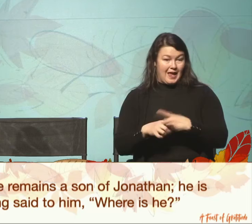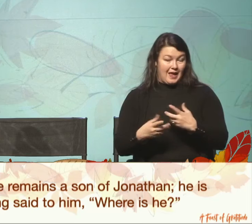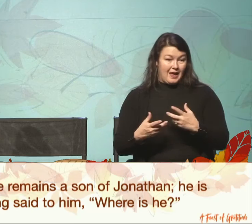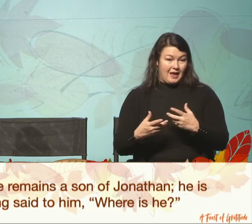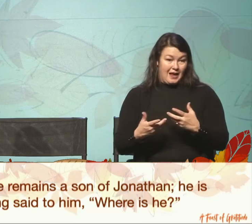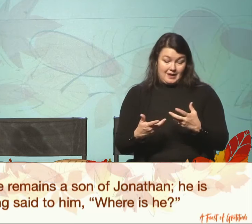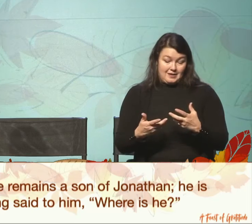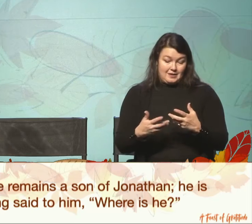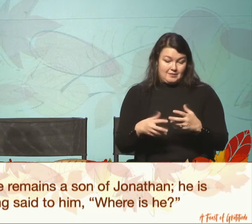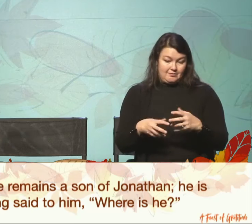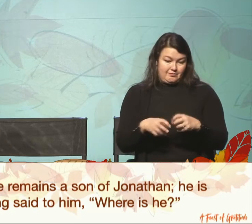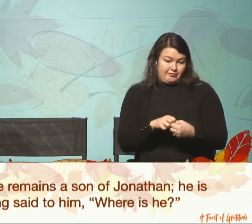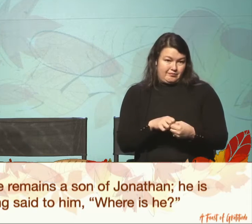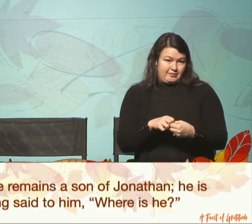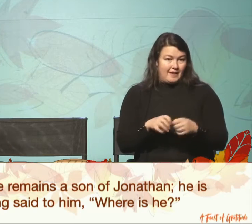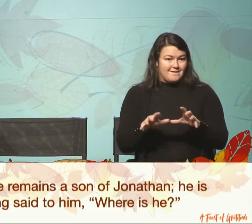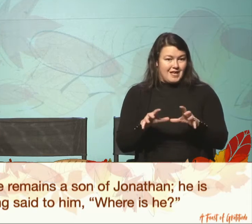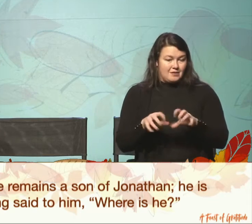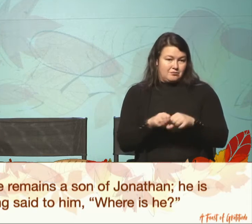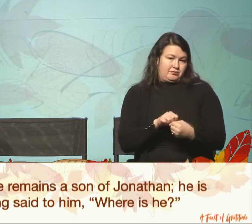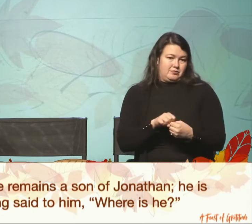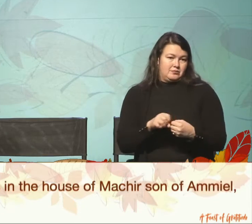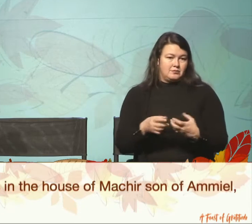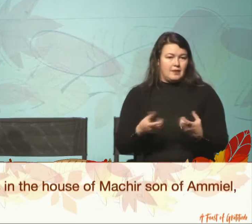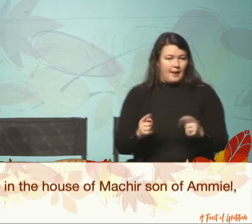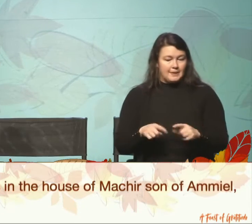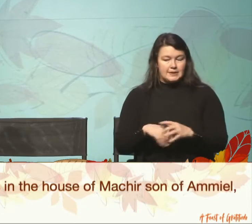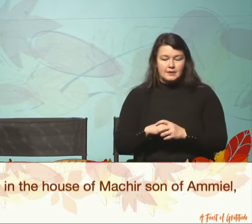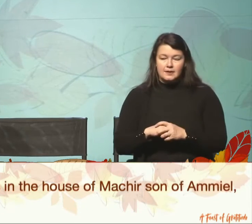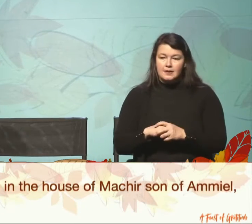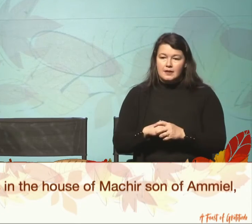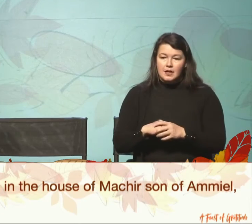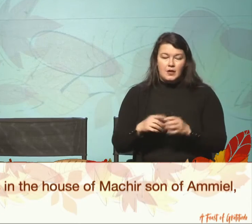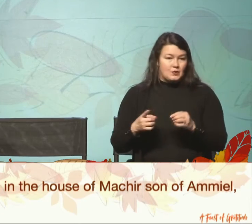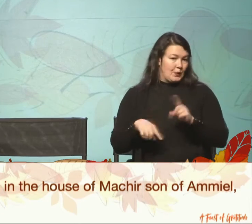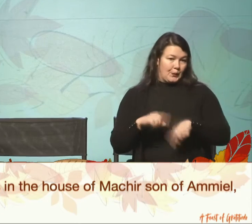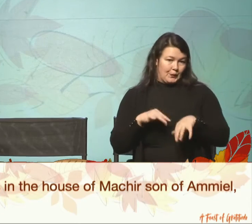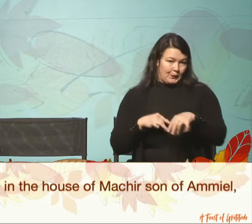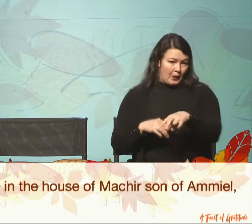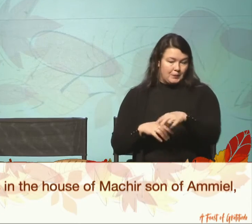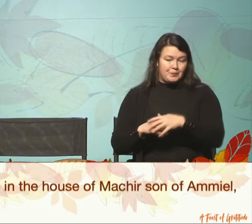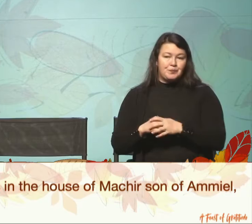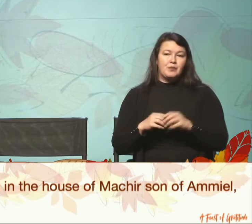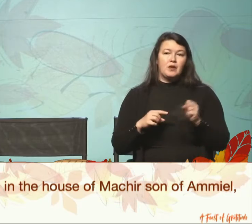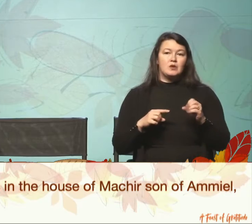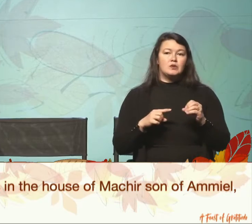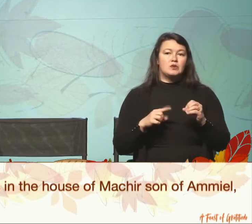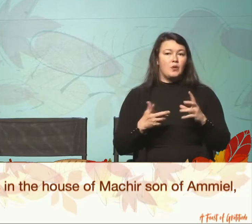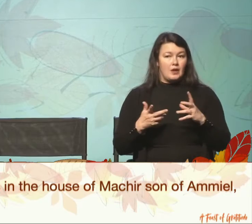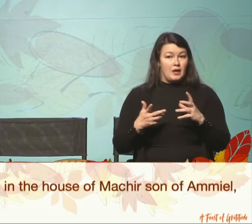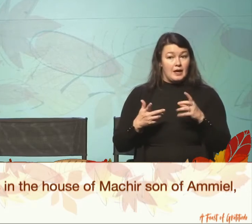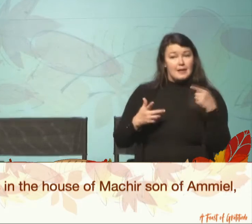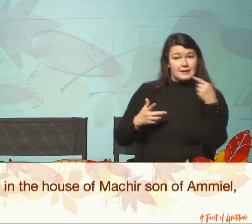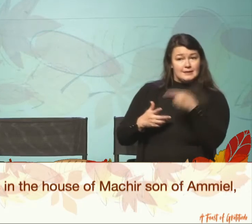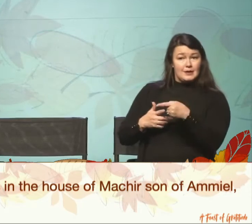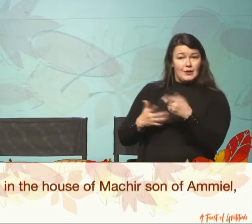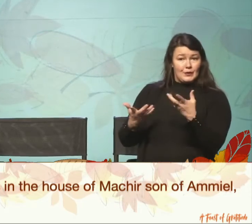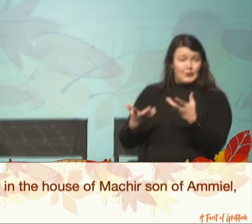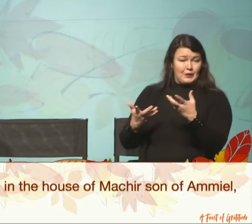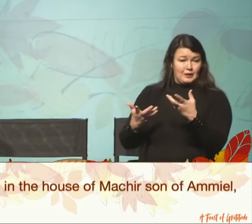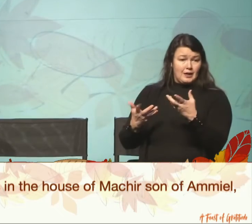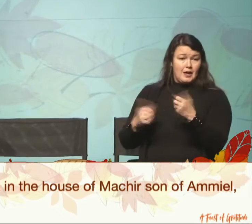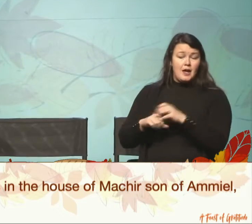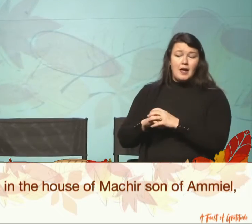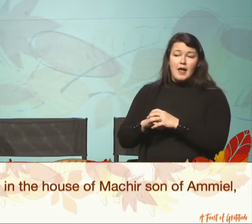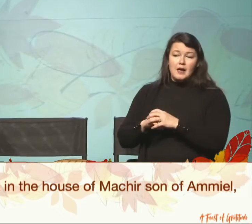a child. And so the king said, well, where is he? And Ziba said, well, he's in the house of Machir, son of Ammiel at Lo-Debar. And so